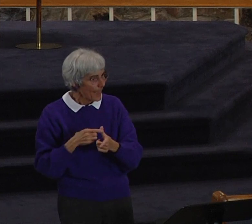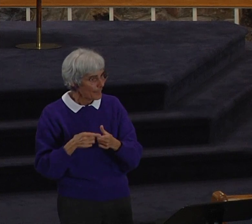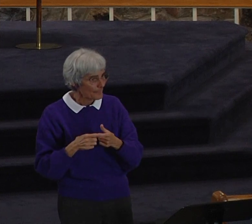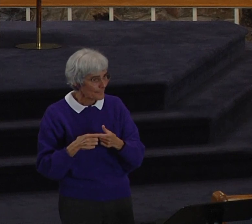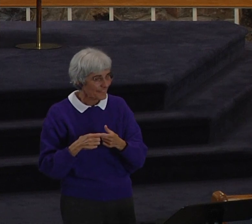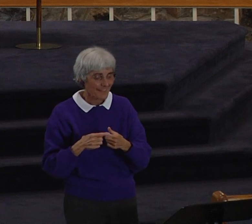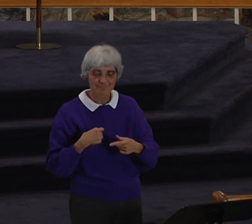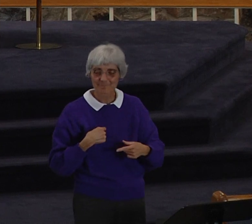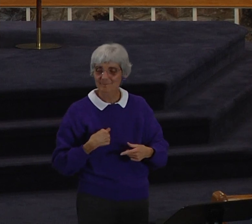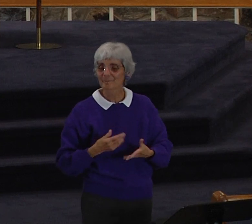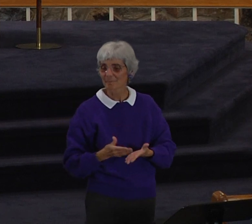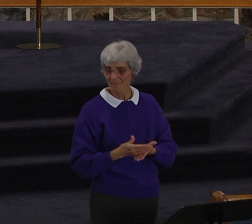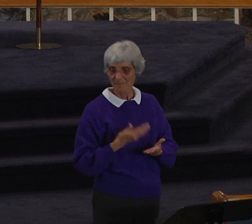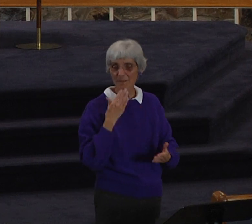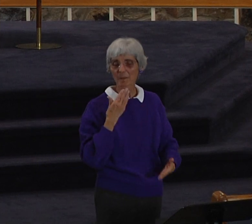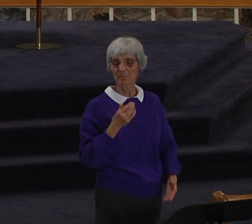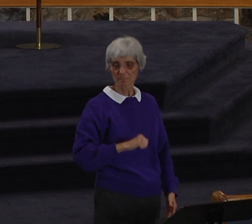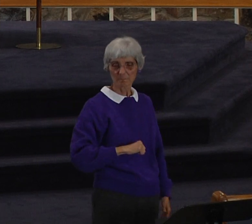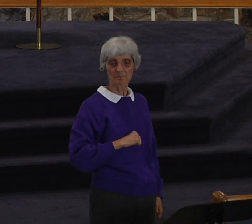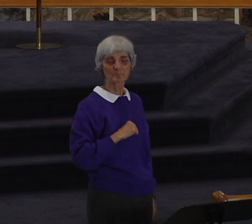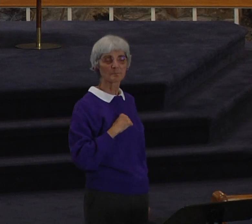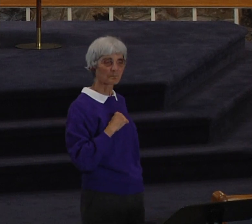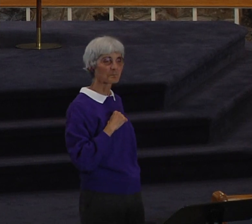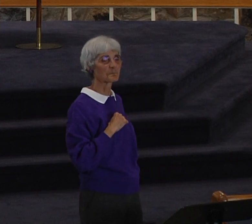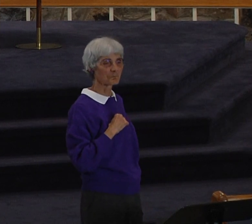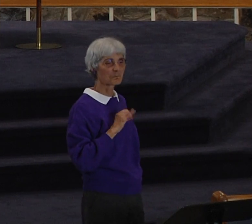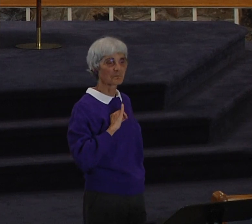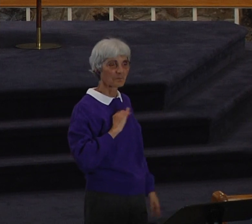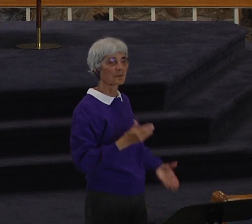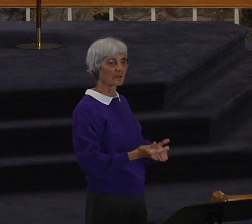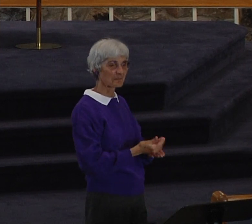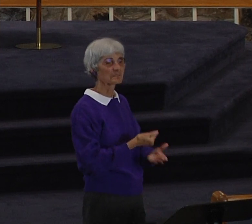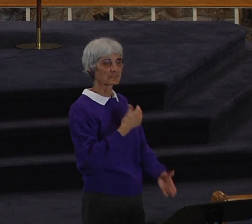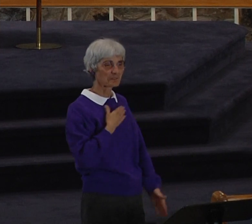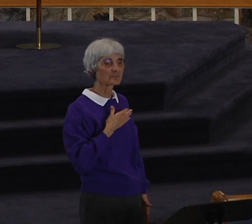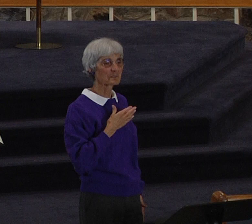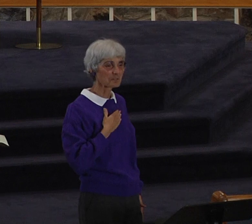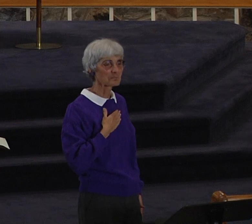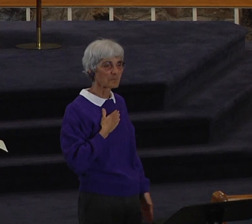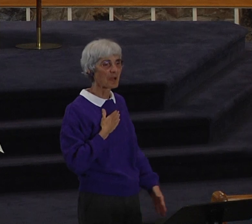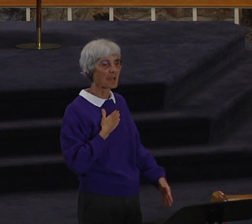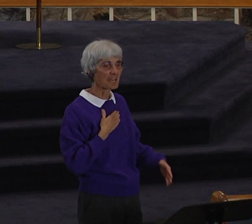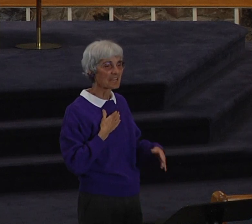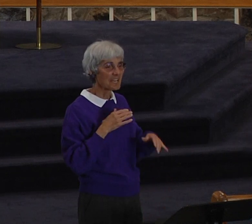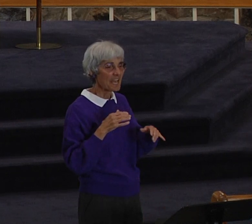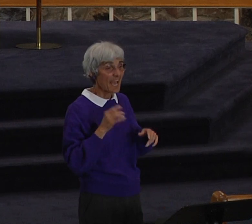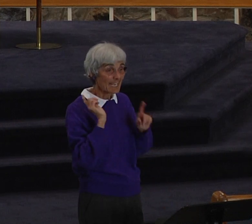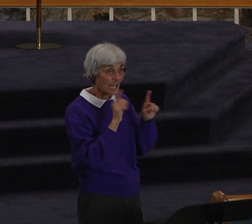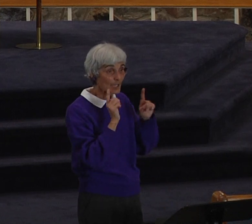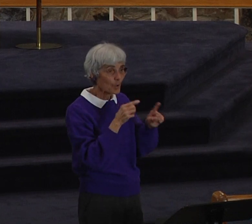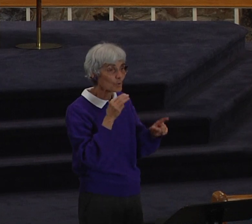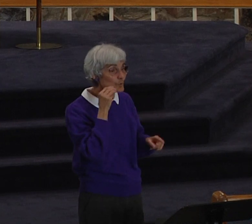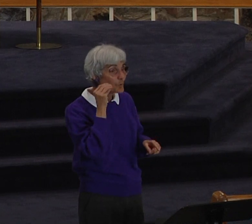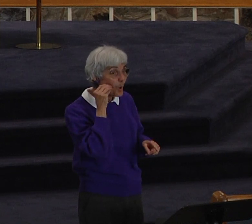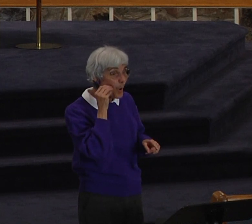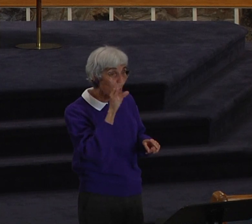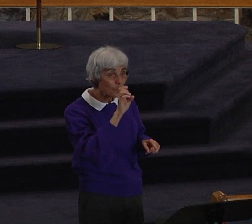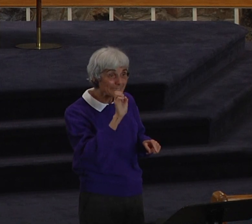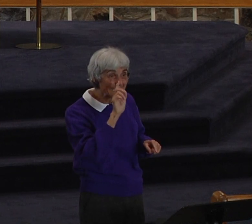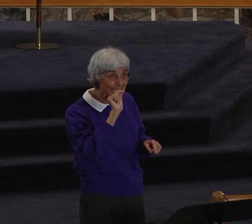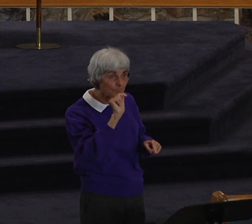I deserve that thanks. And I deserve my discount at Home Depot.